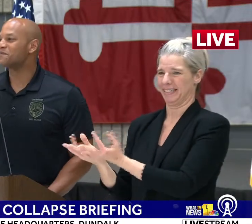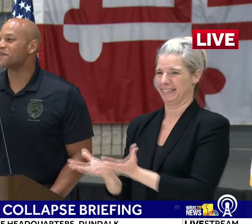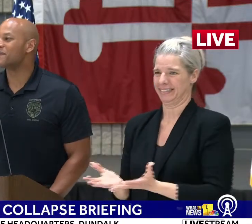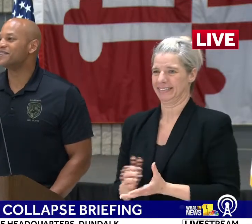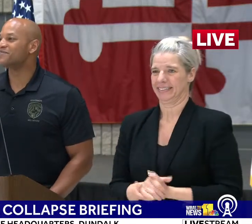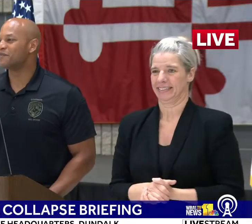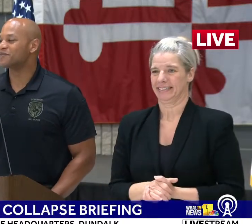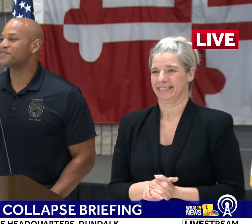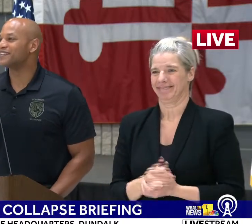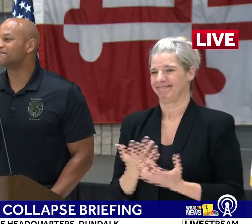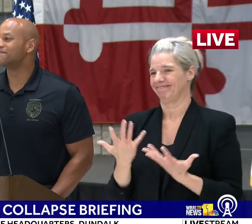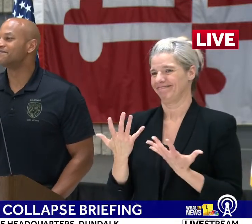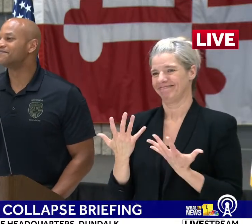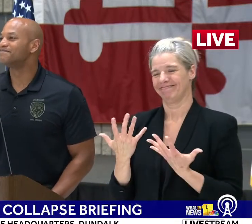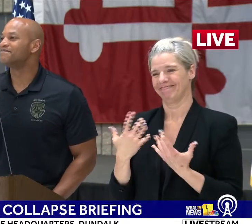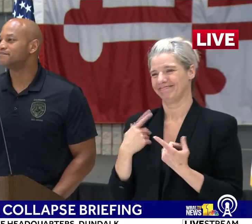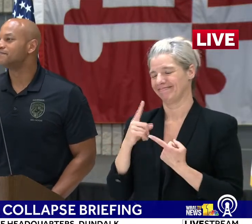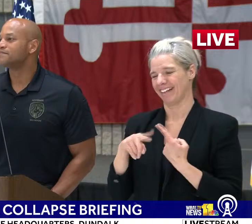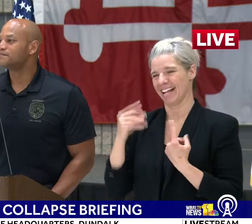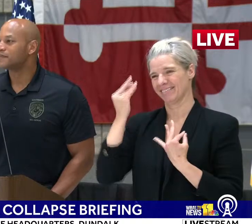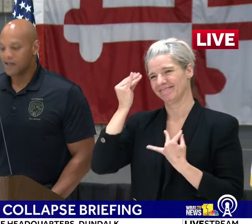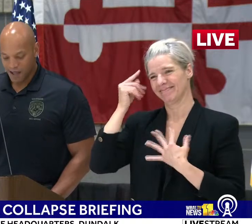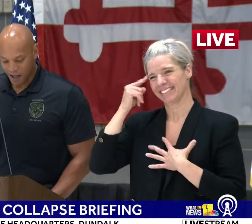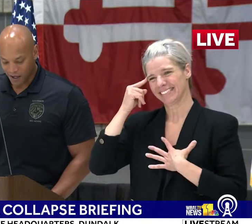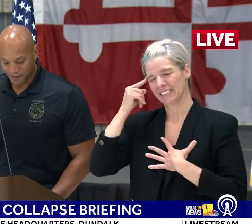I just can't stop thinking about the pain these families are feeling.